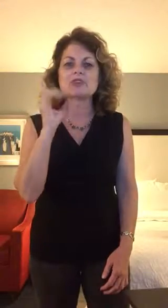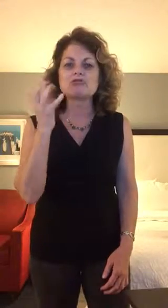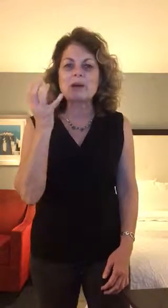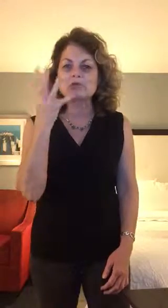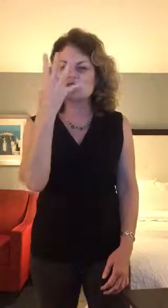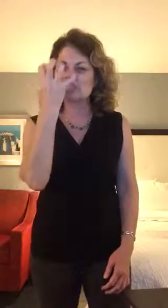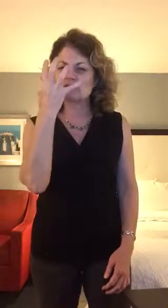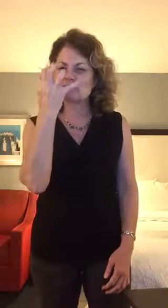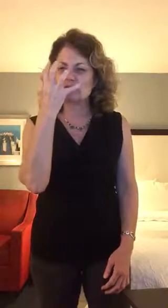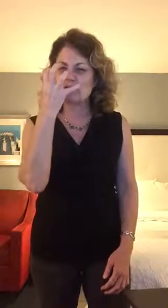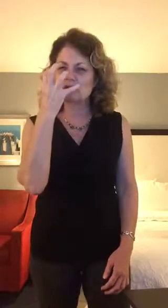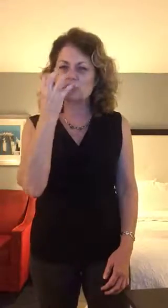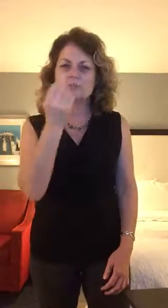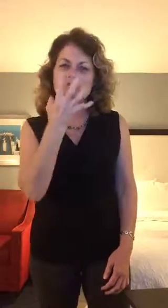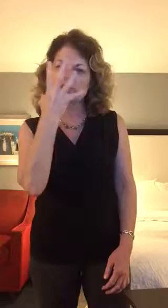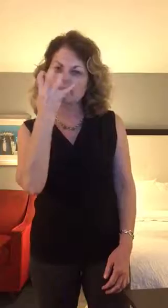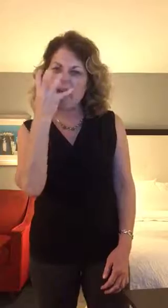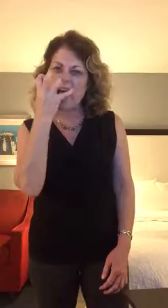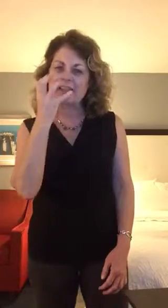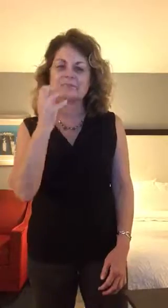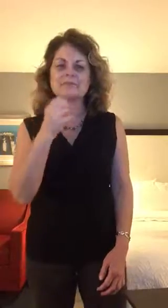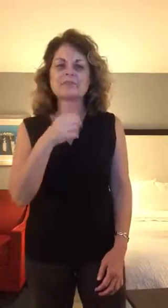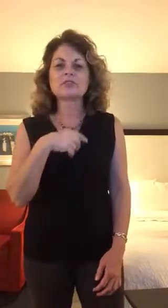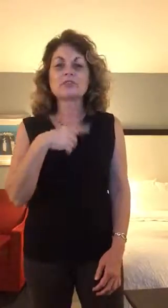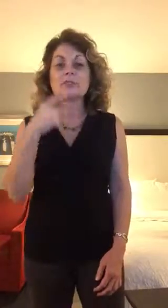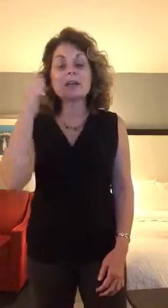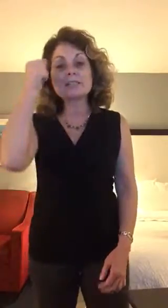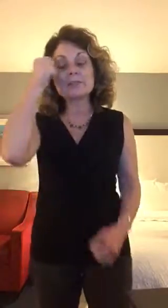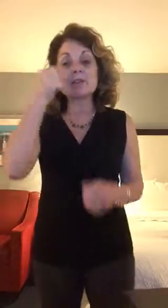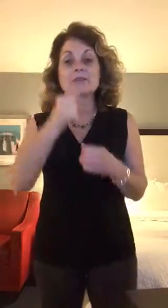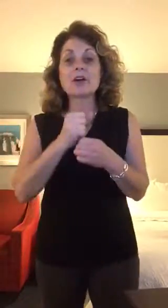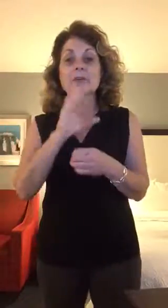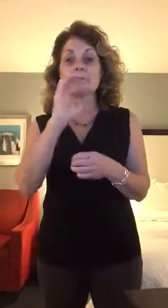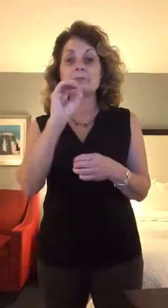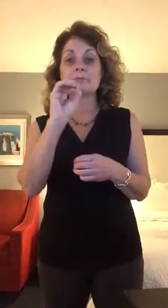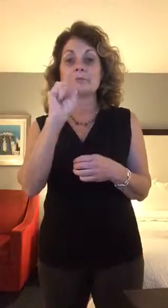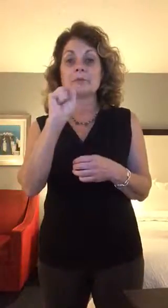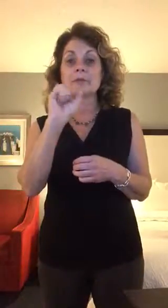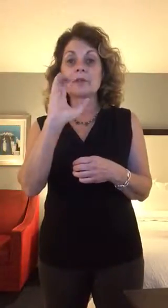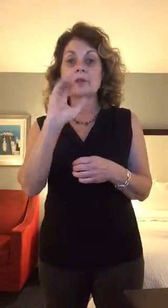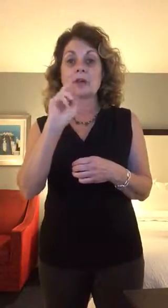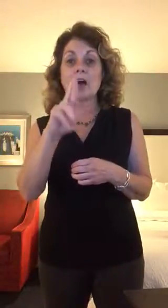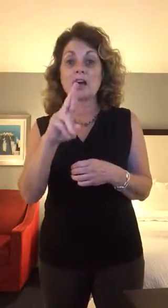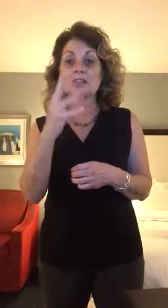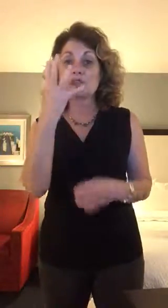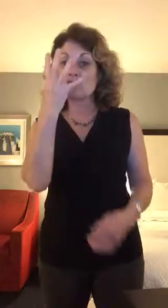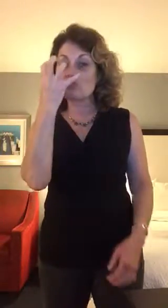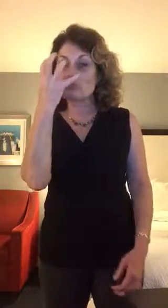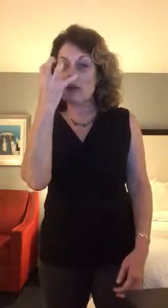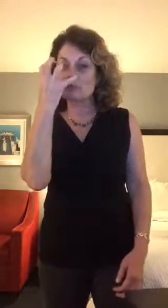grouchy. Grouchy or mad. Reminds me of Oscar the